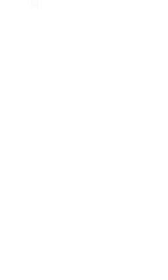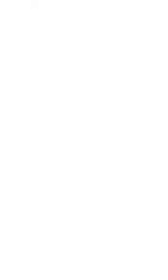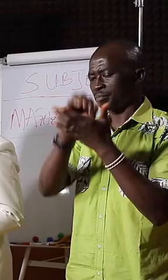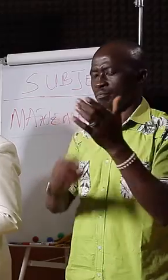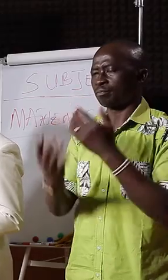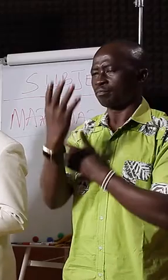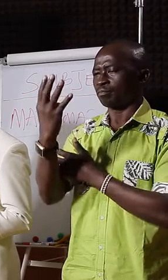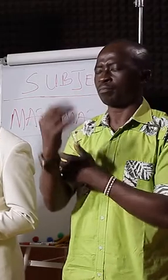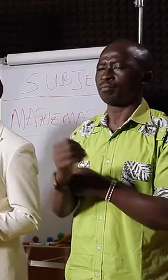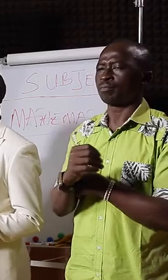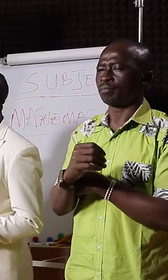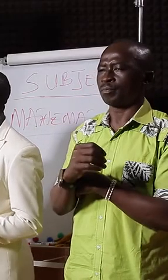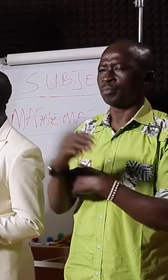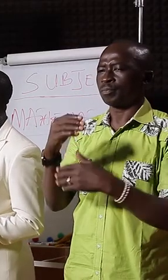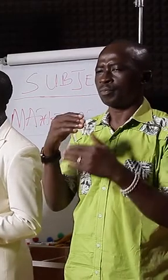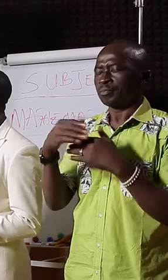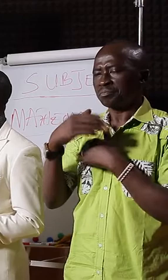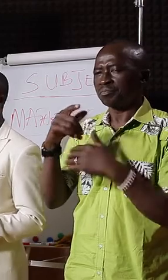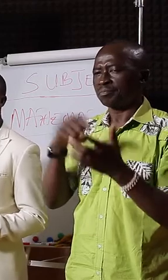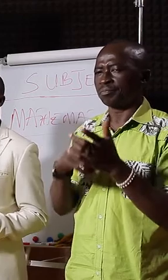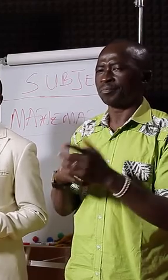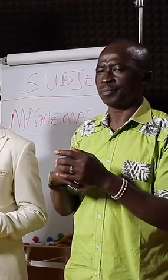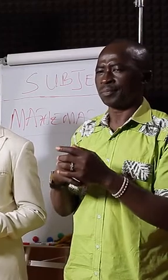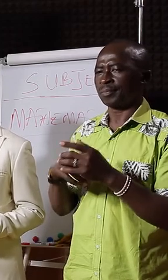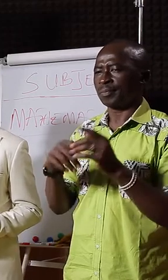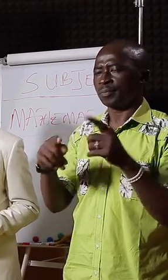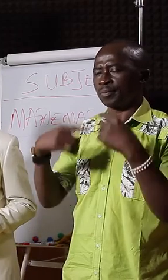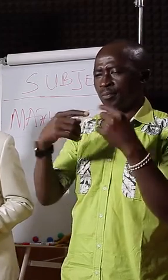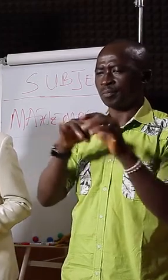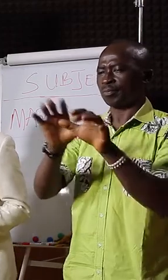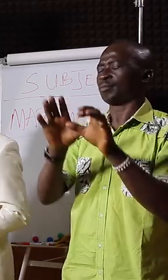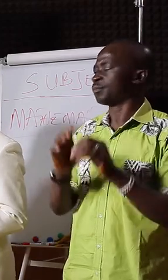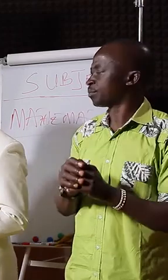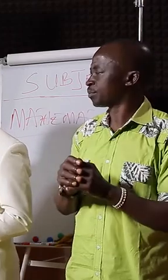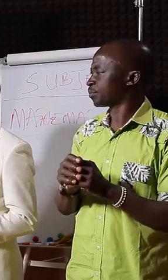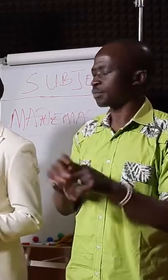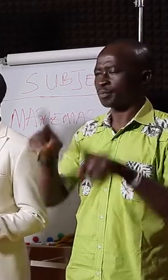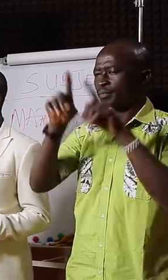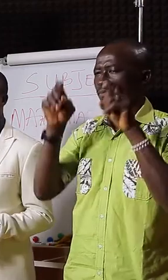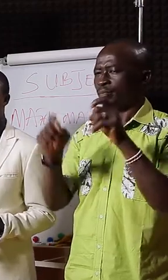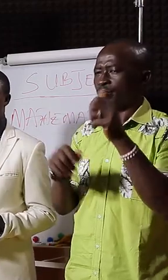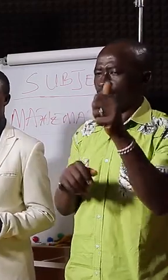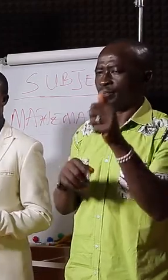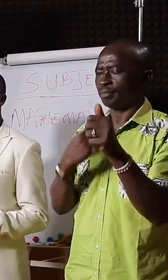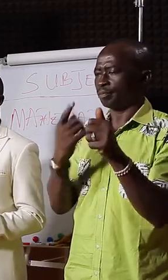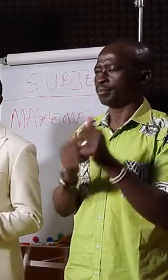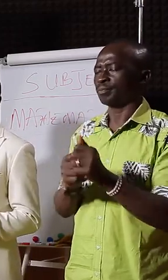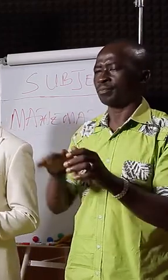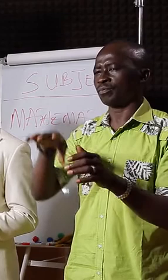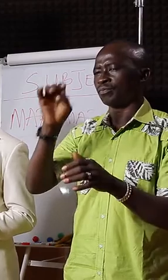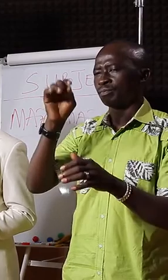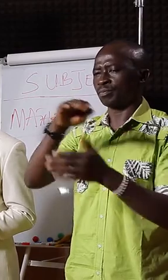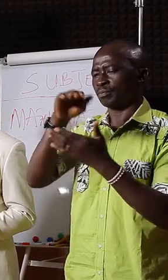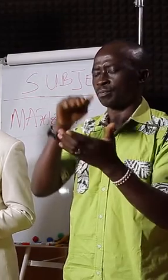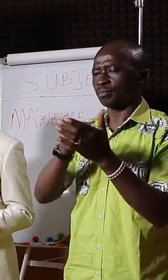4. So having known all the variables, you can now go ahead. Question A says we have to find